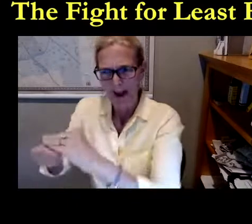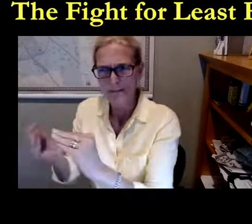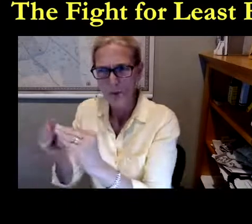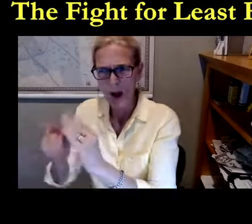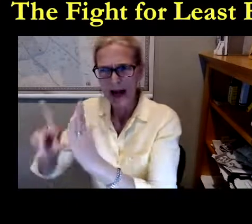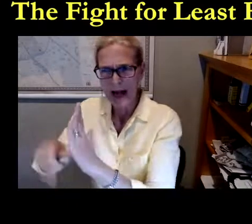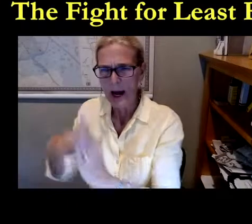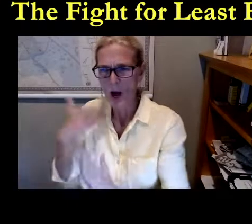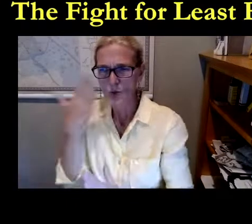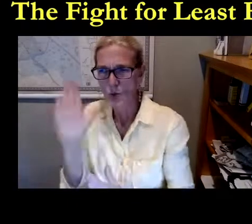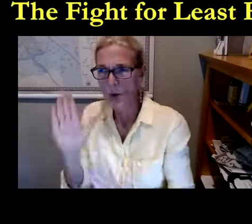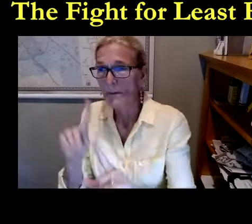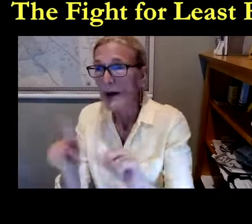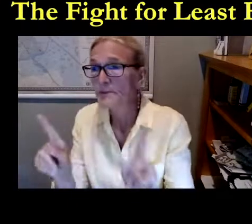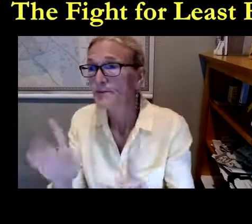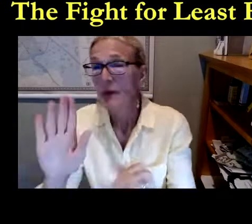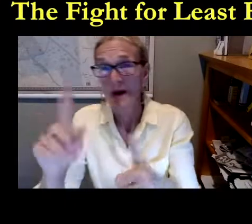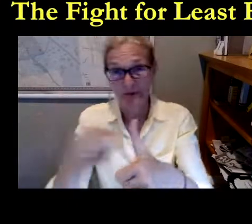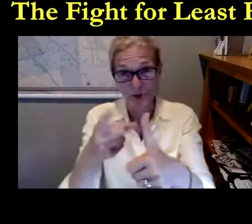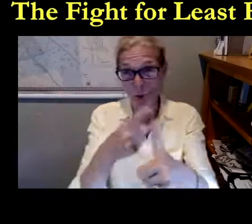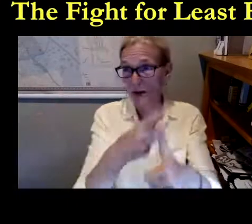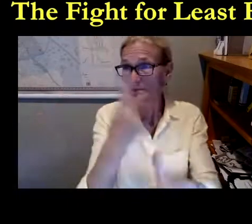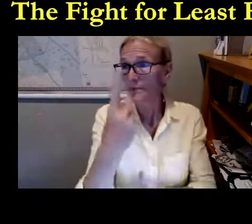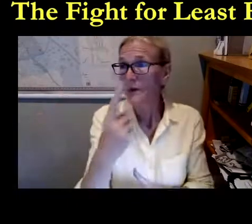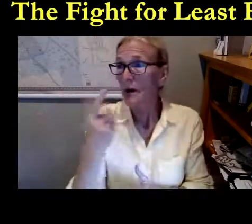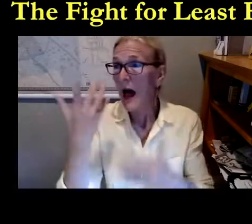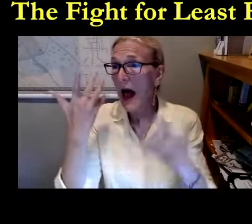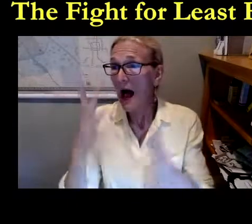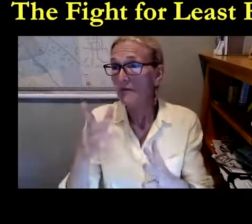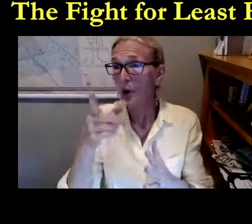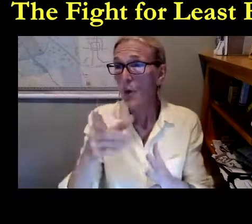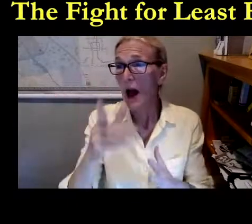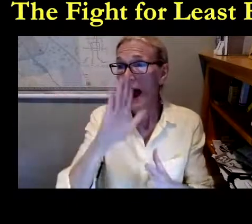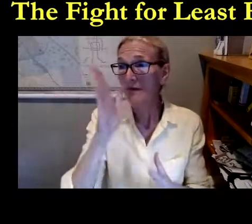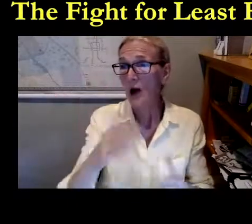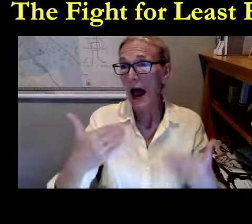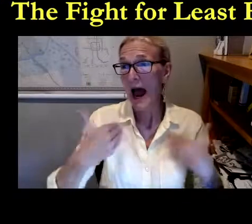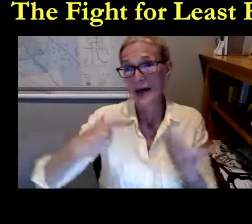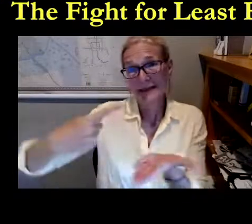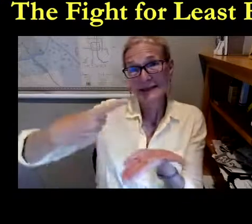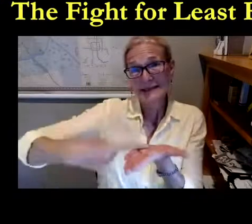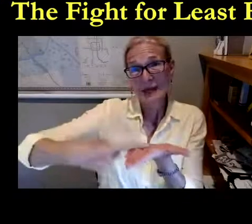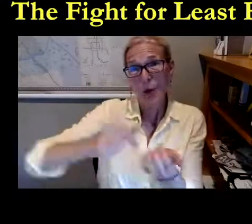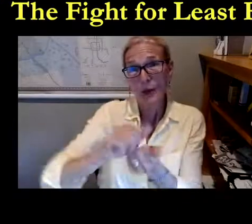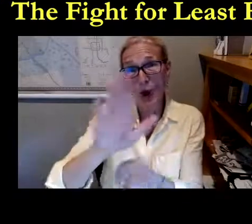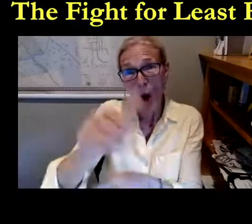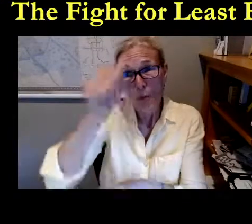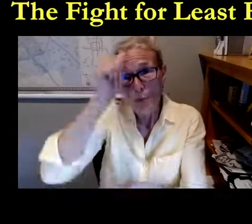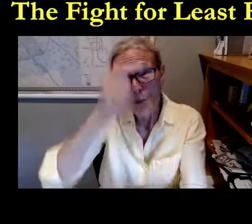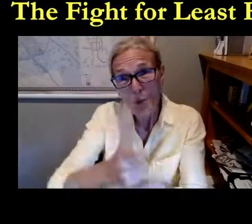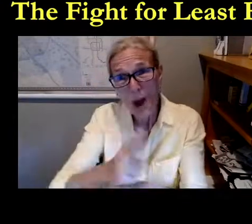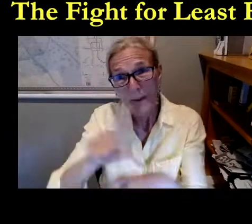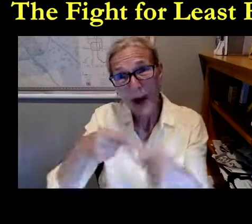We have 4 questions so far. There might be some more that come in, but so far.